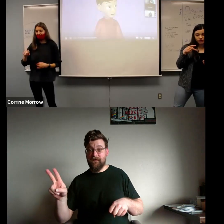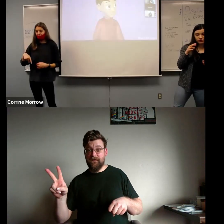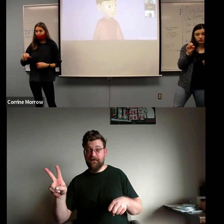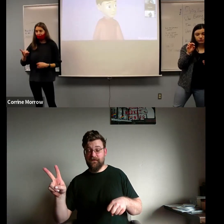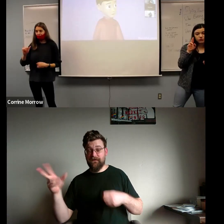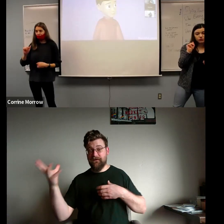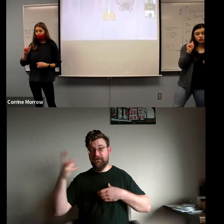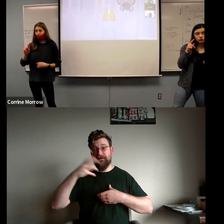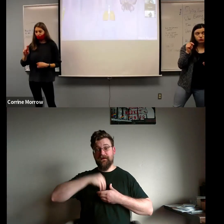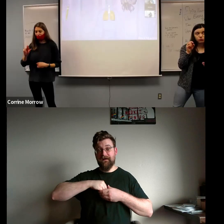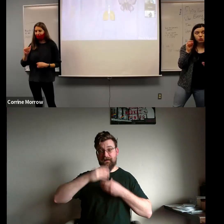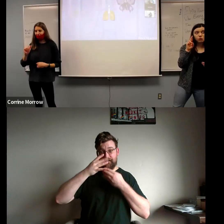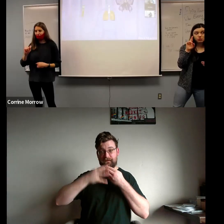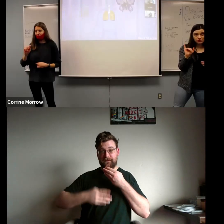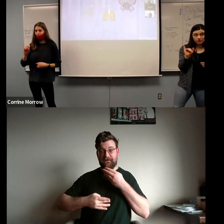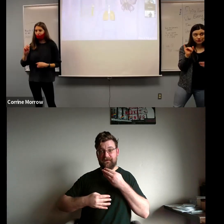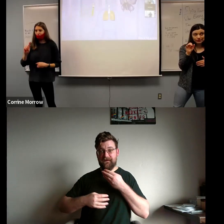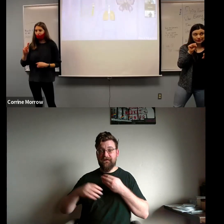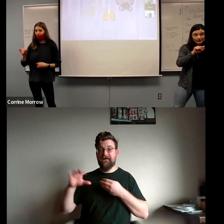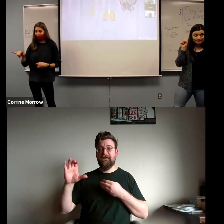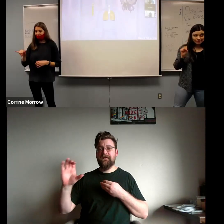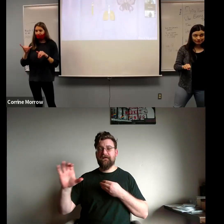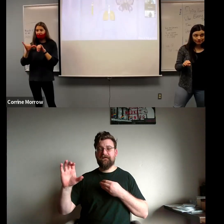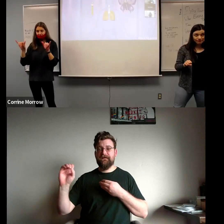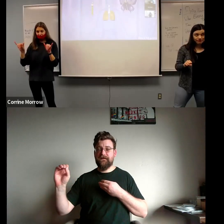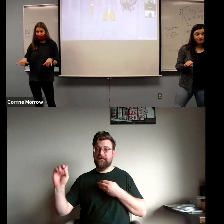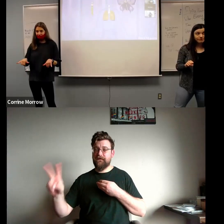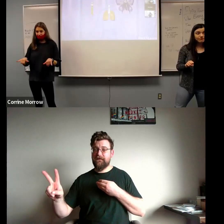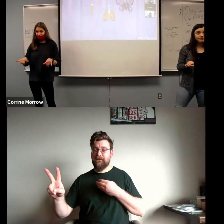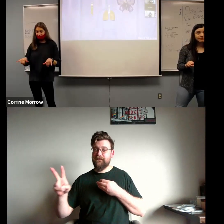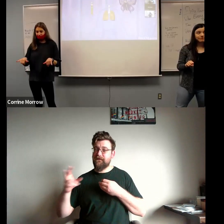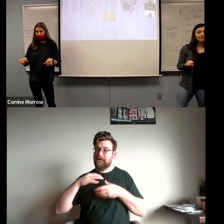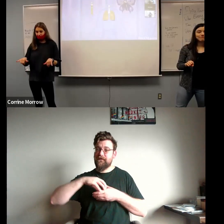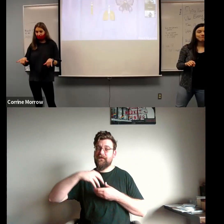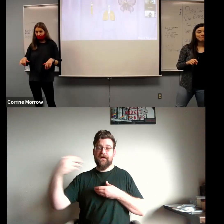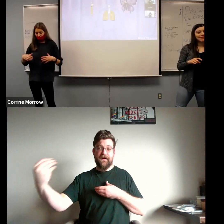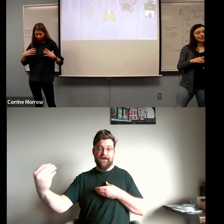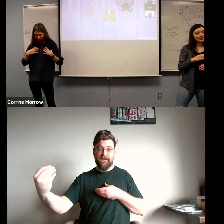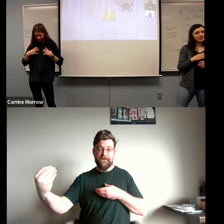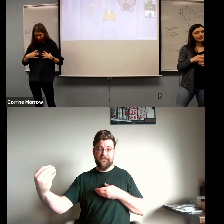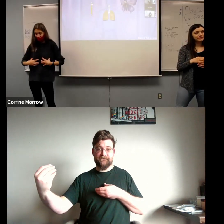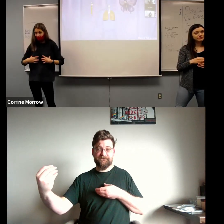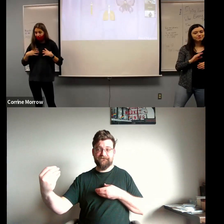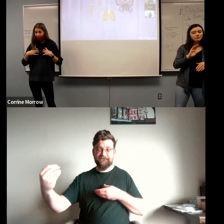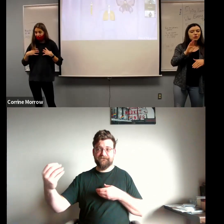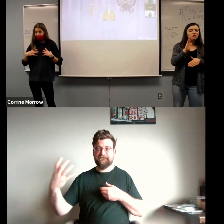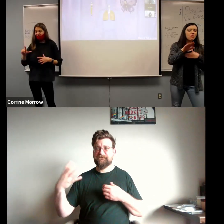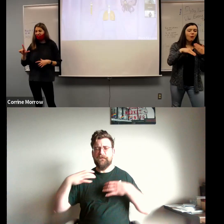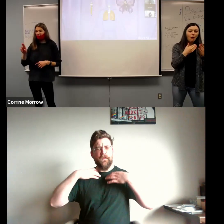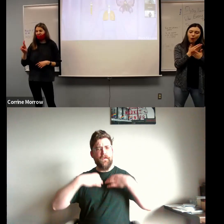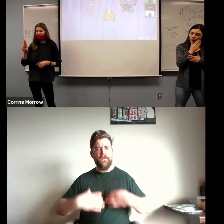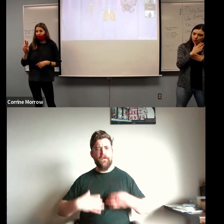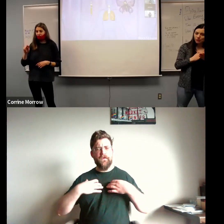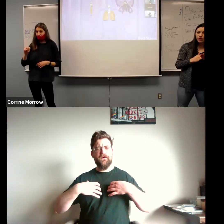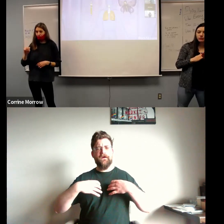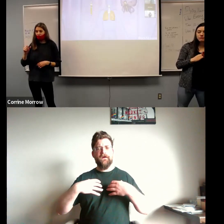simple enough. But let's go through all the parts of the respiratory system so we can understand how it